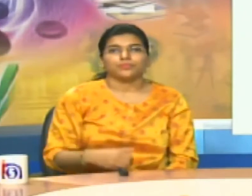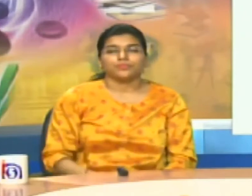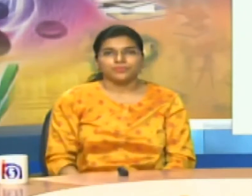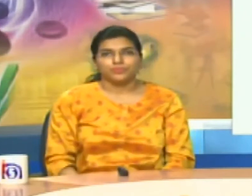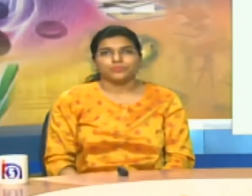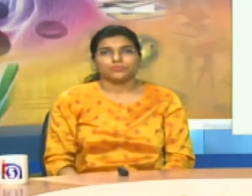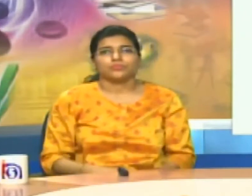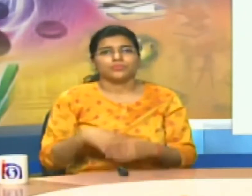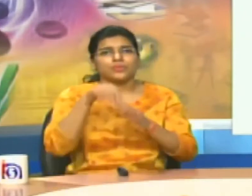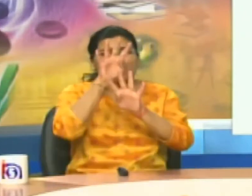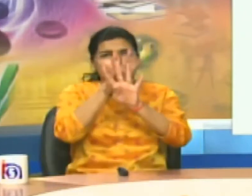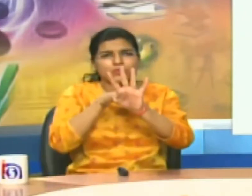part also.